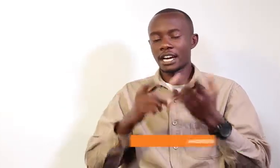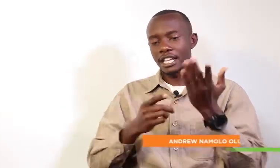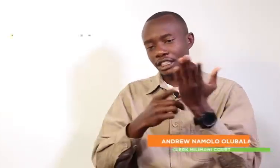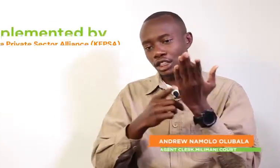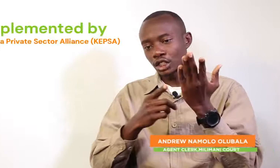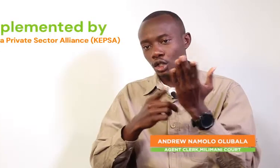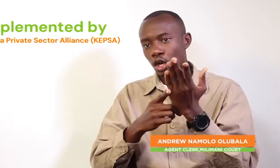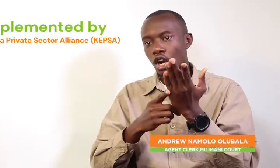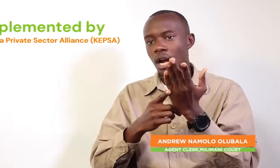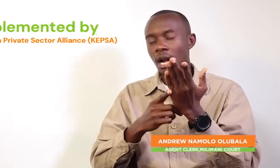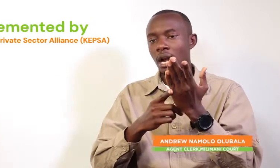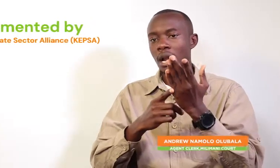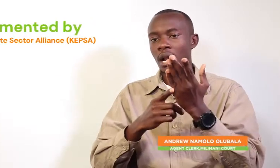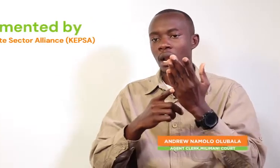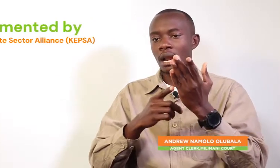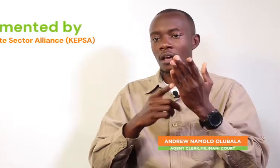Ajira, digital